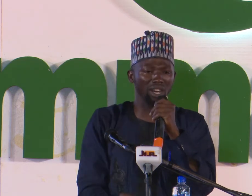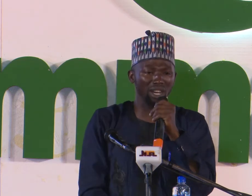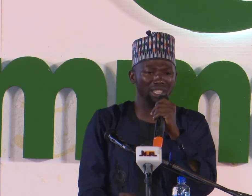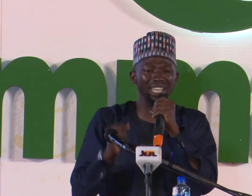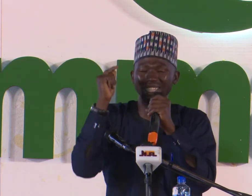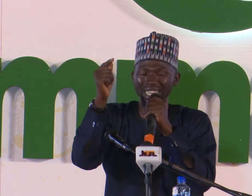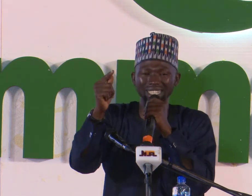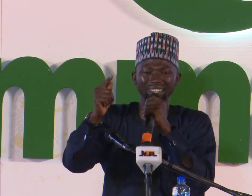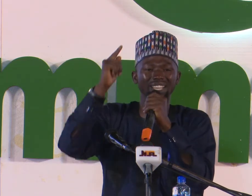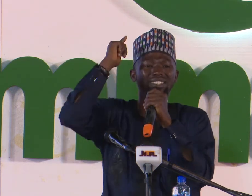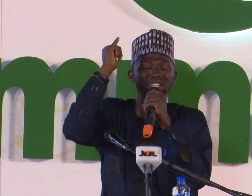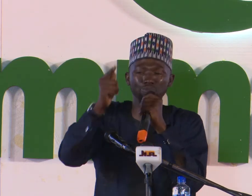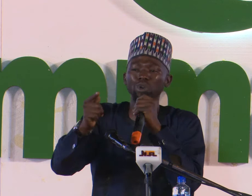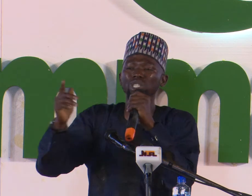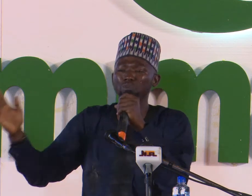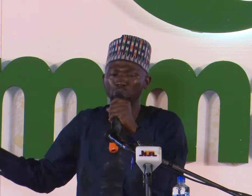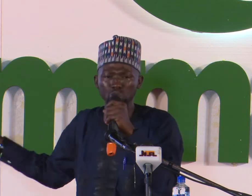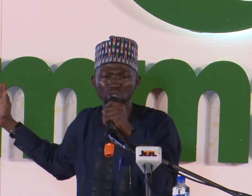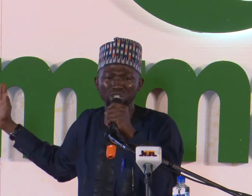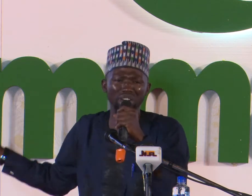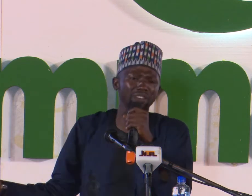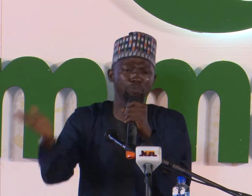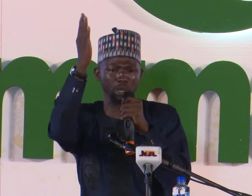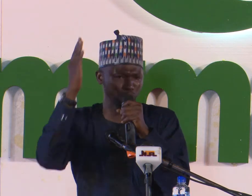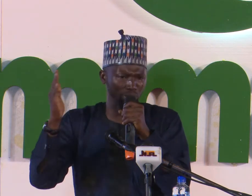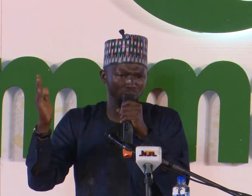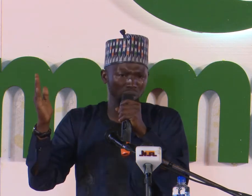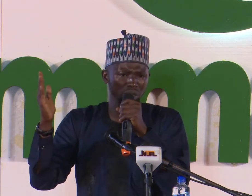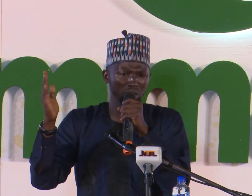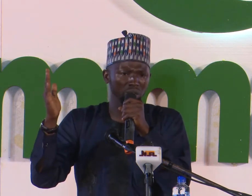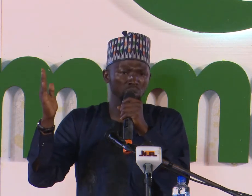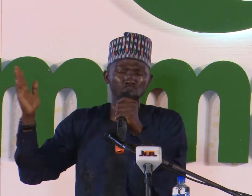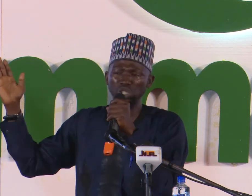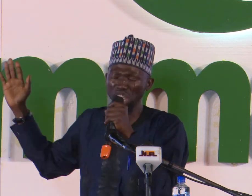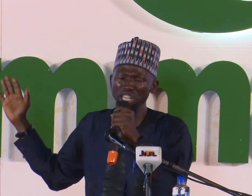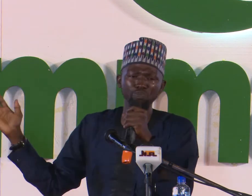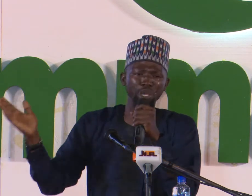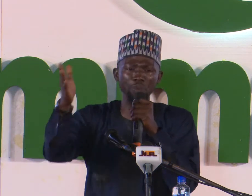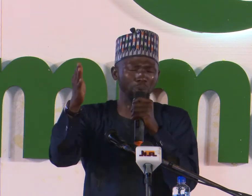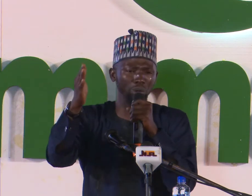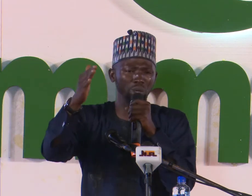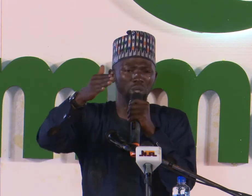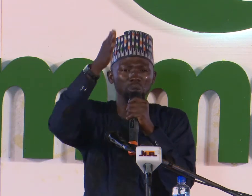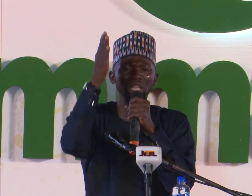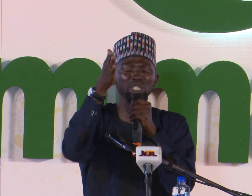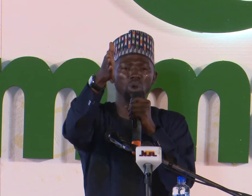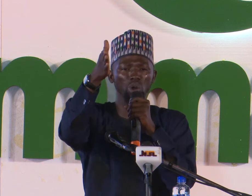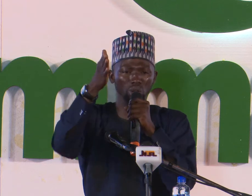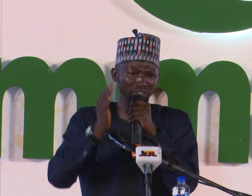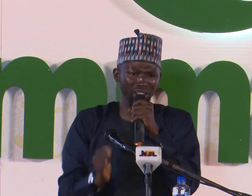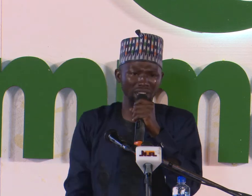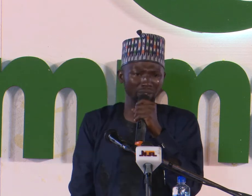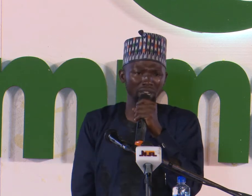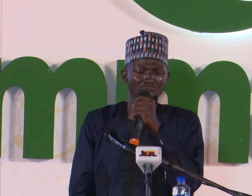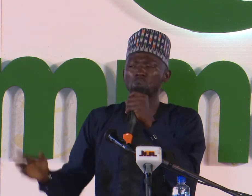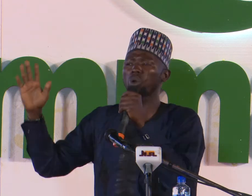of Allah, that angel that is responsible to drive people, to chase people to that hall